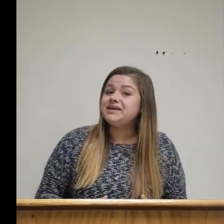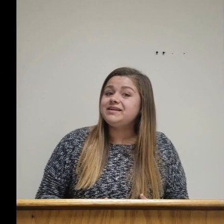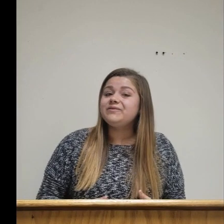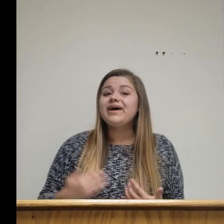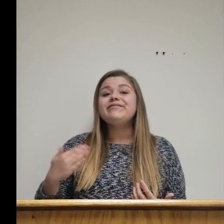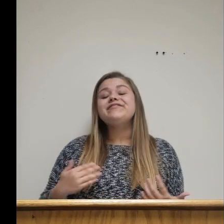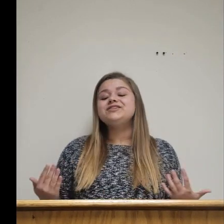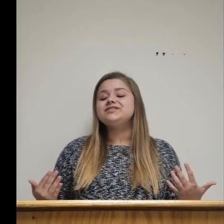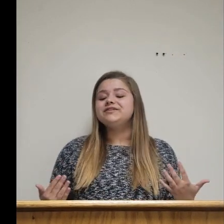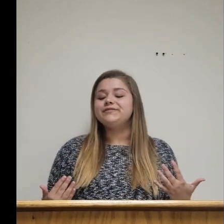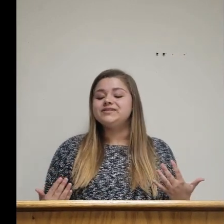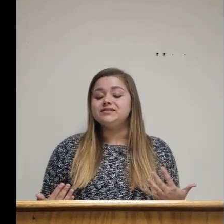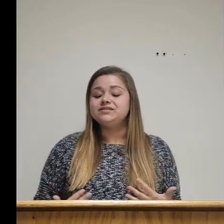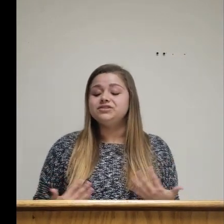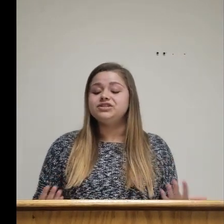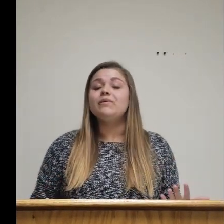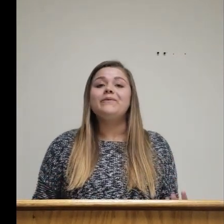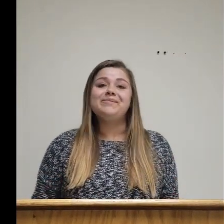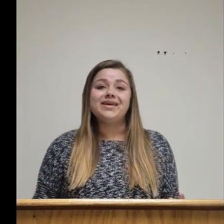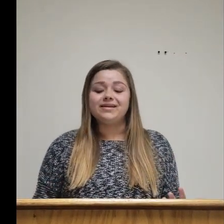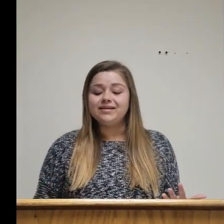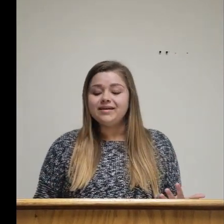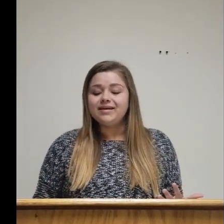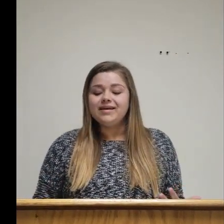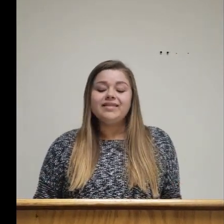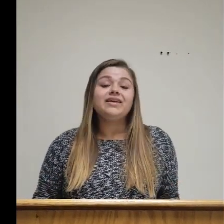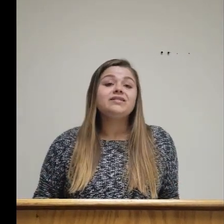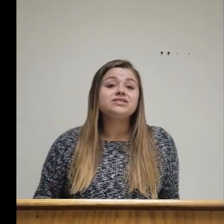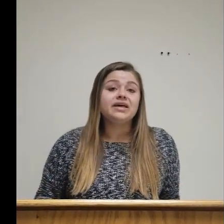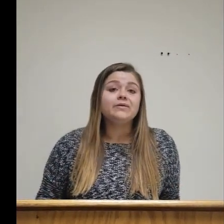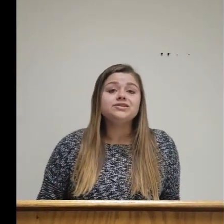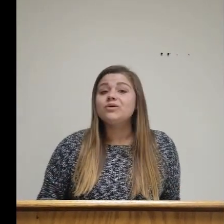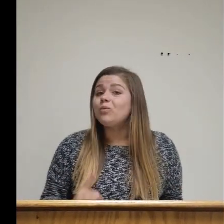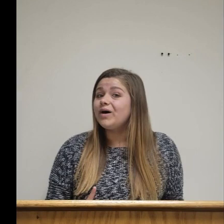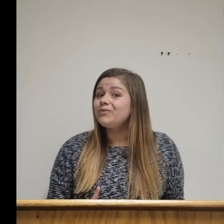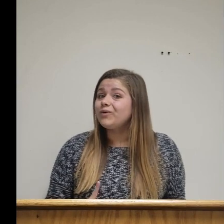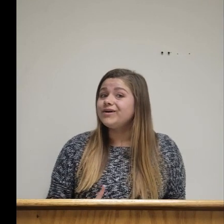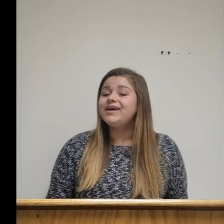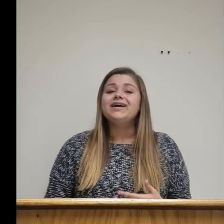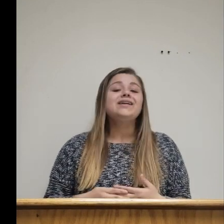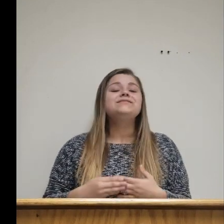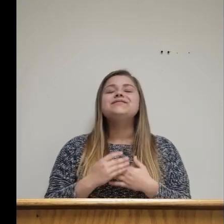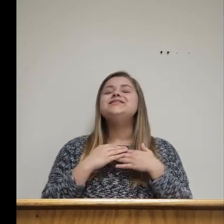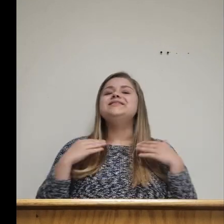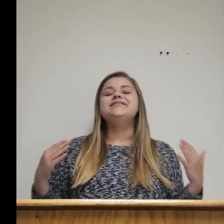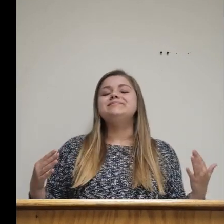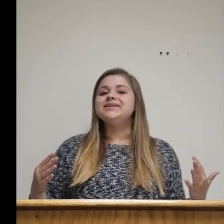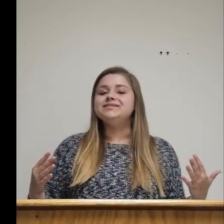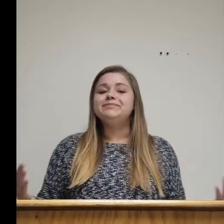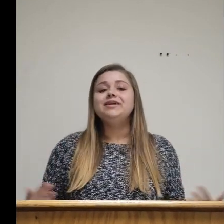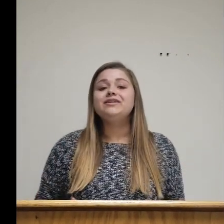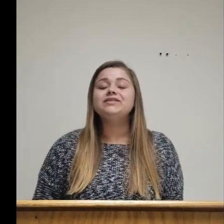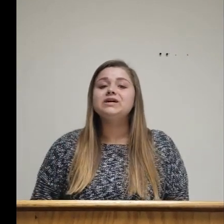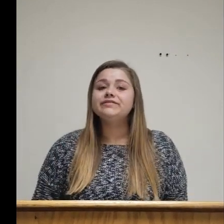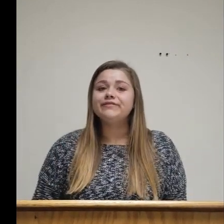In speaking, we have inflections in our voices to show what we mean. In the English language, one word can have several different